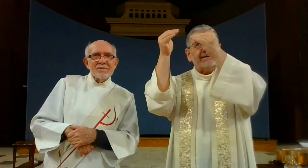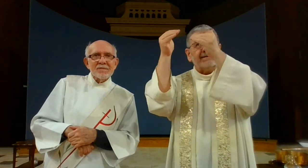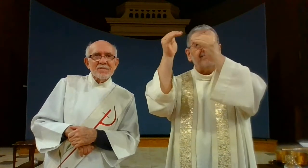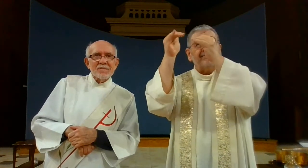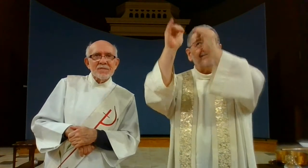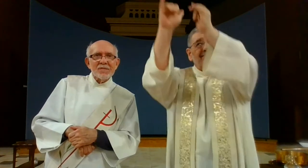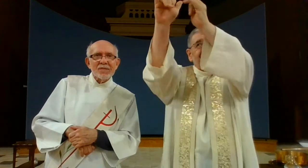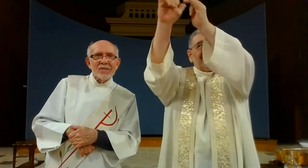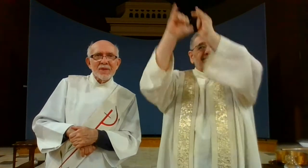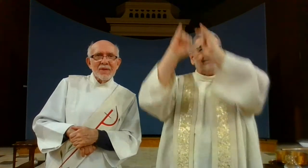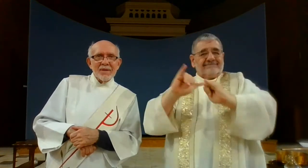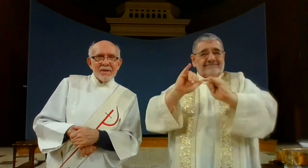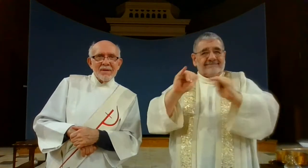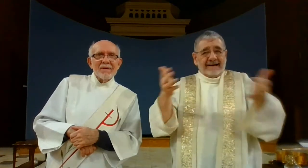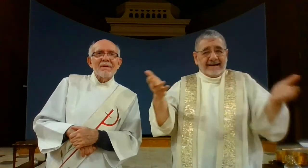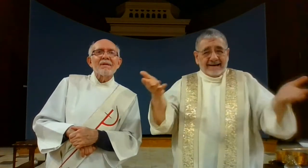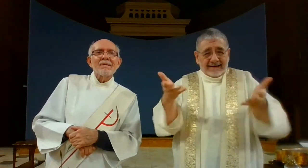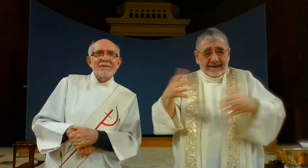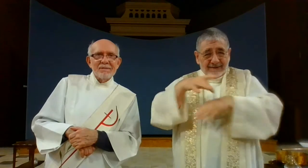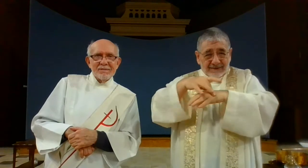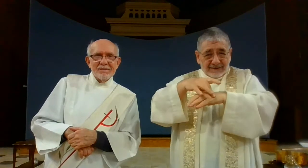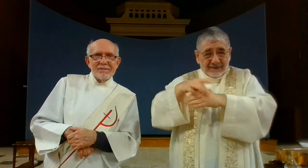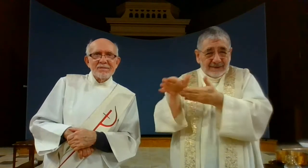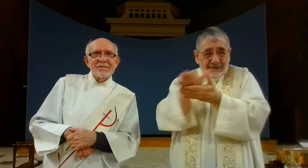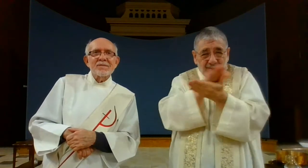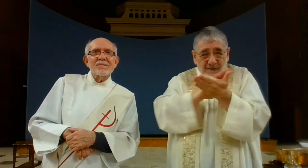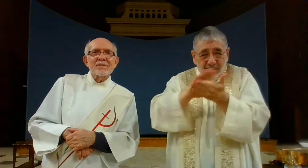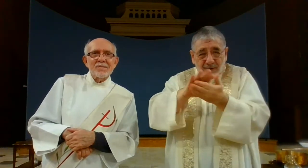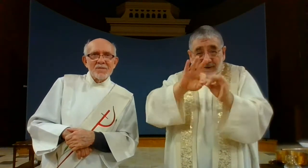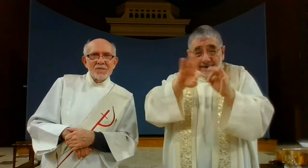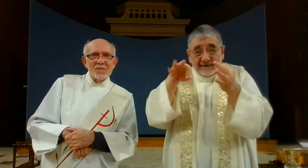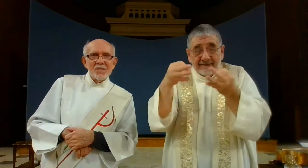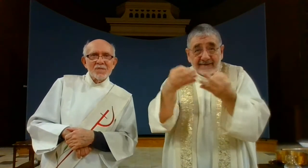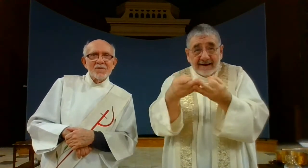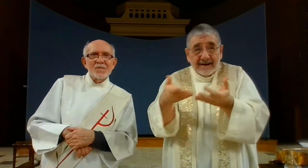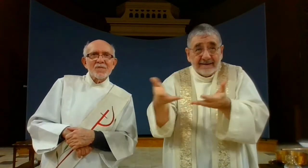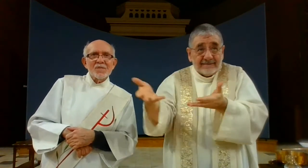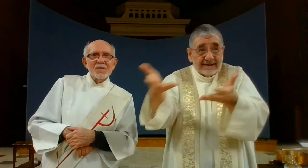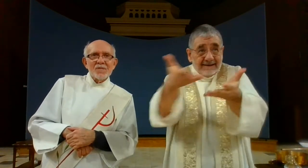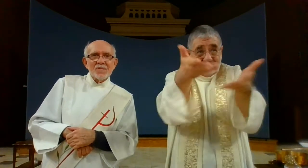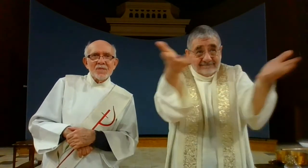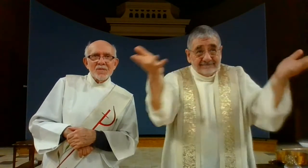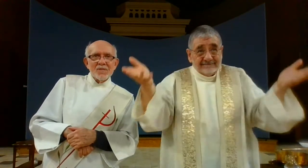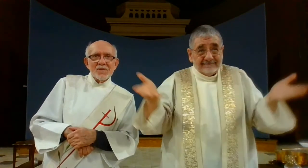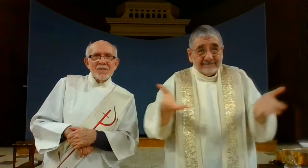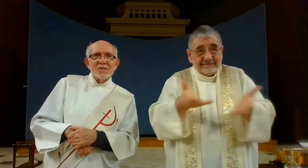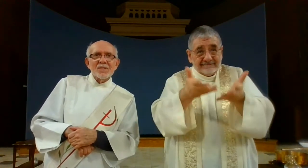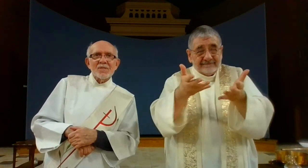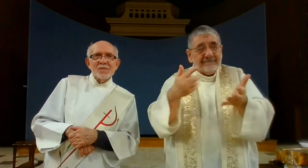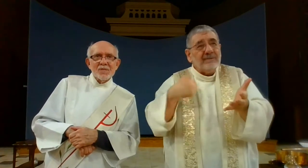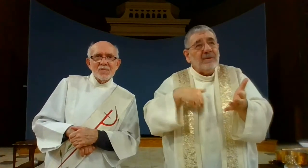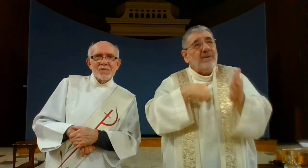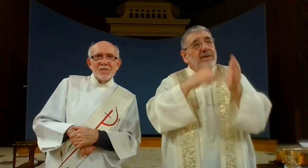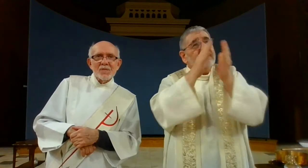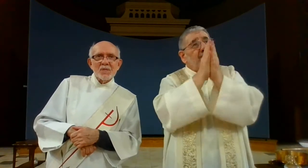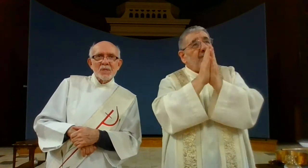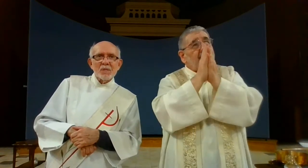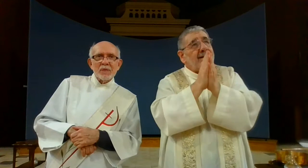heaven, the same as our families here on earth, our Holy